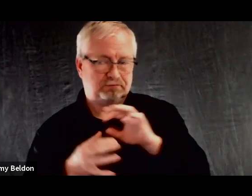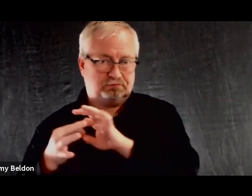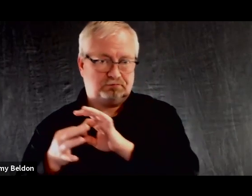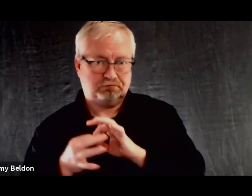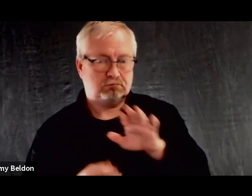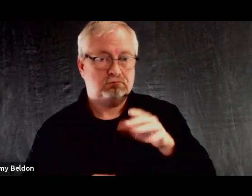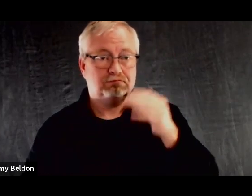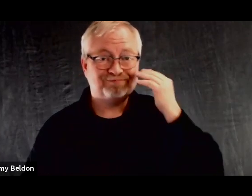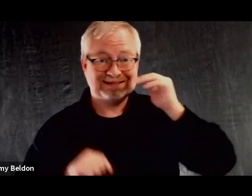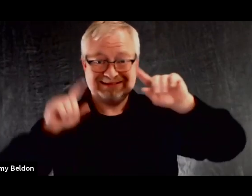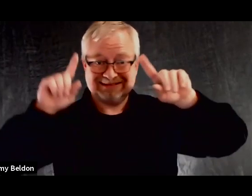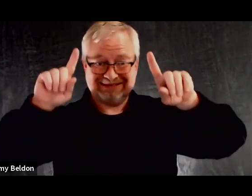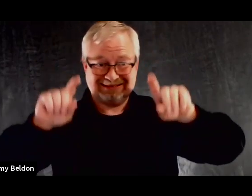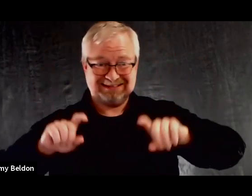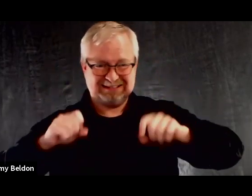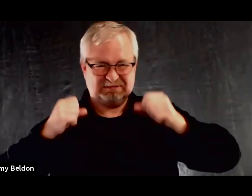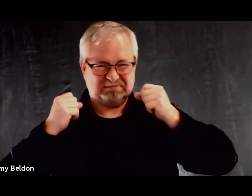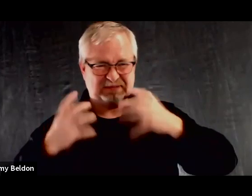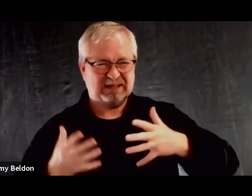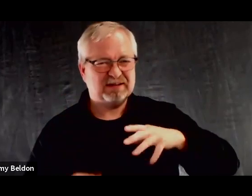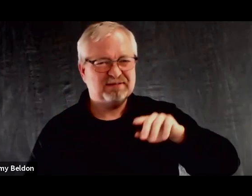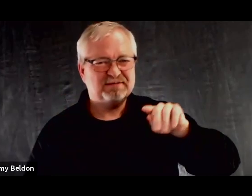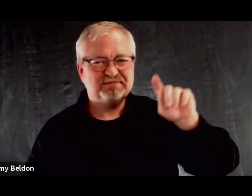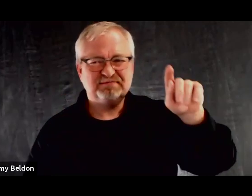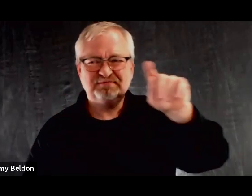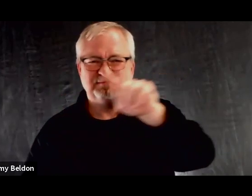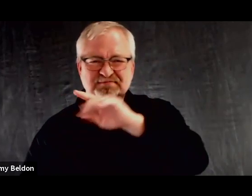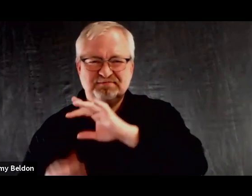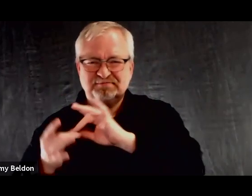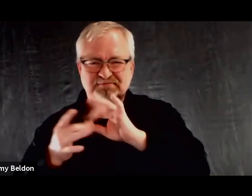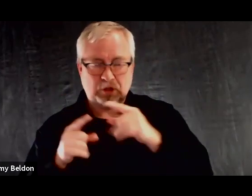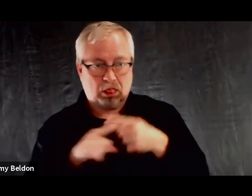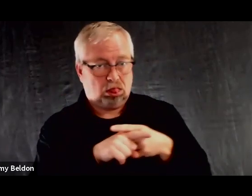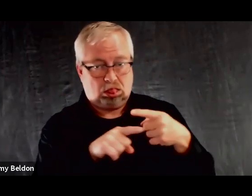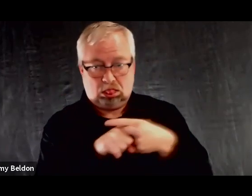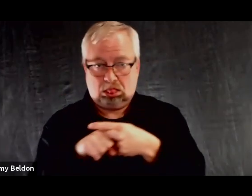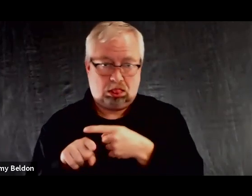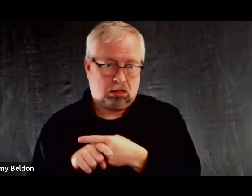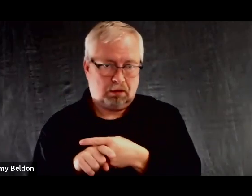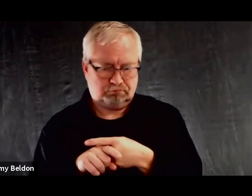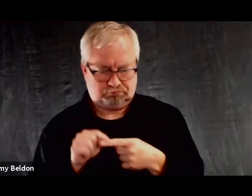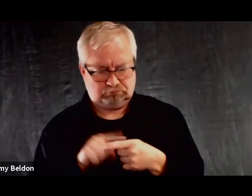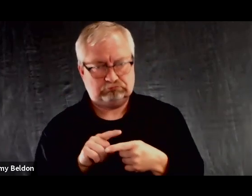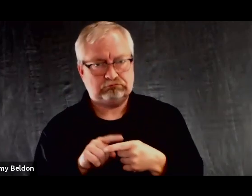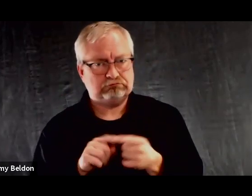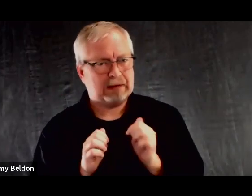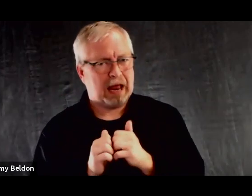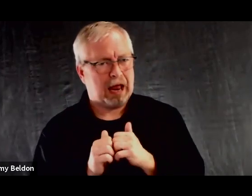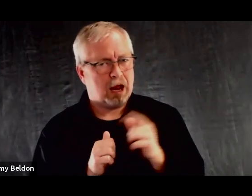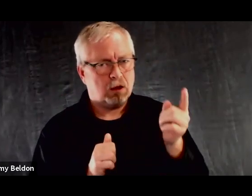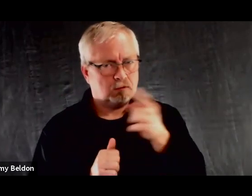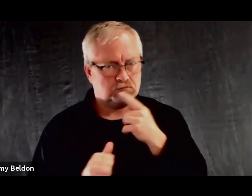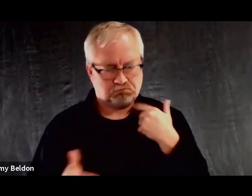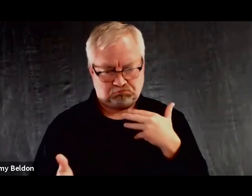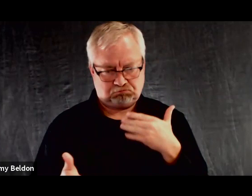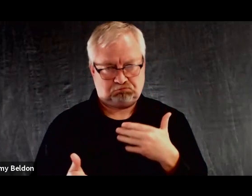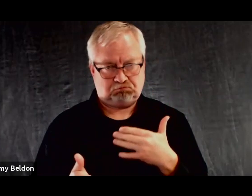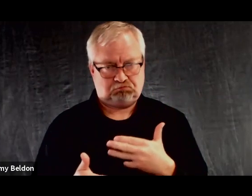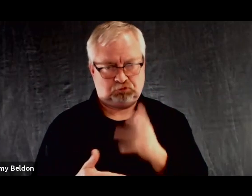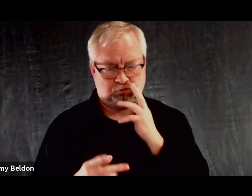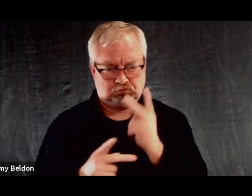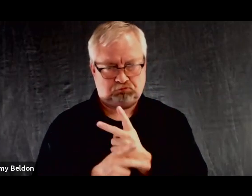mixed signals, I think a lot of people are wondering how close are we? Are we closer to reopening in some capacity than